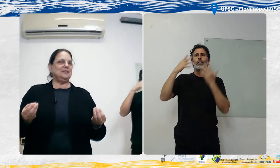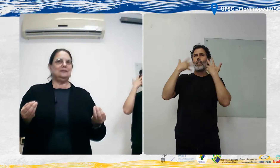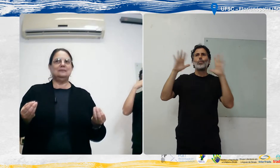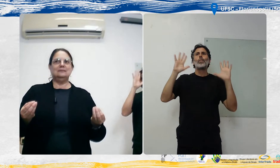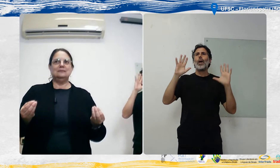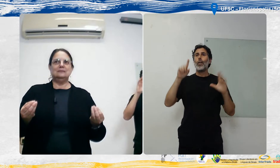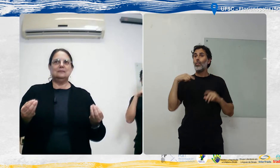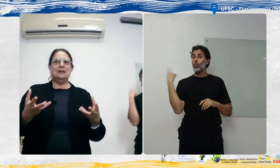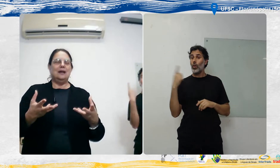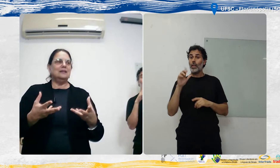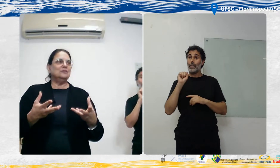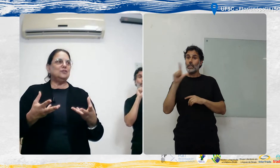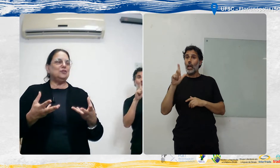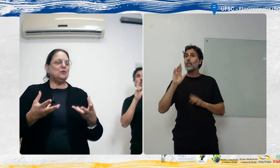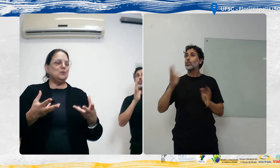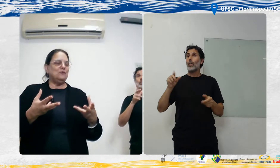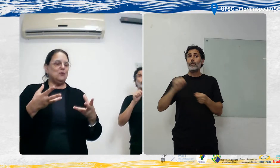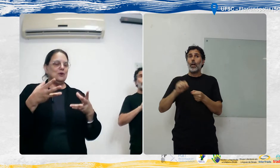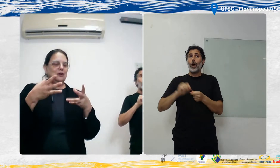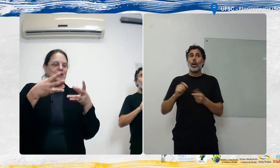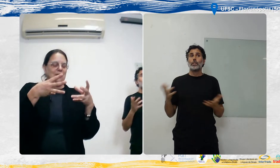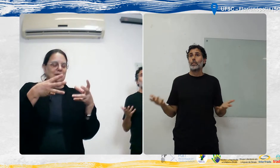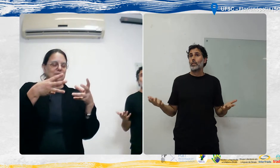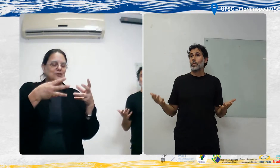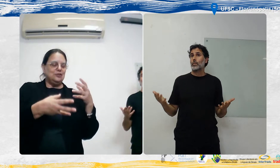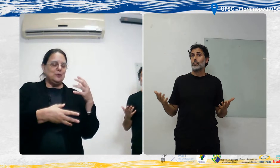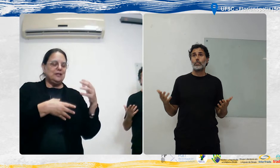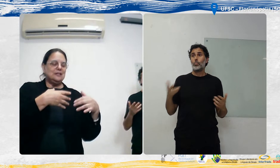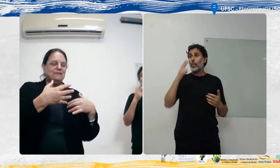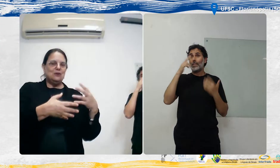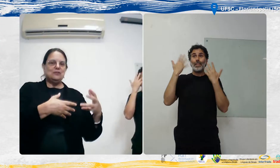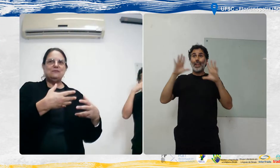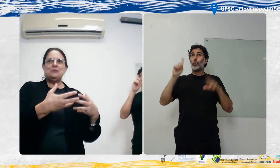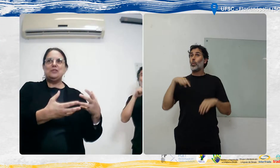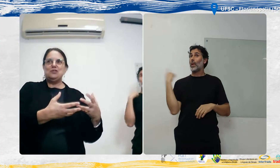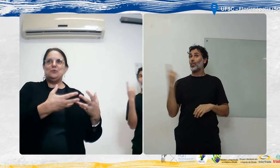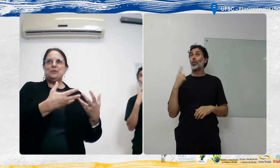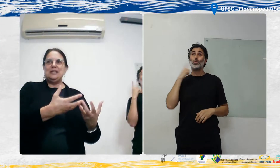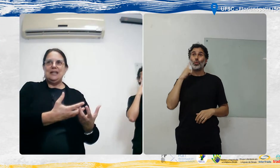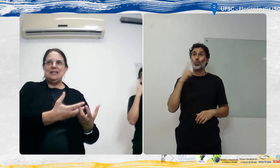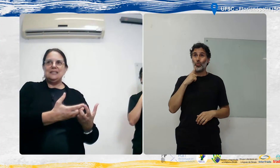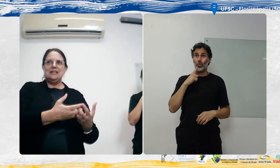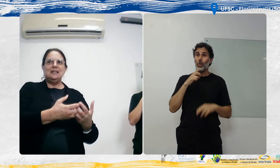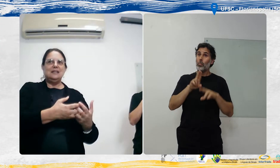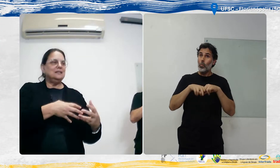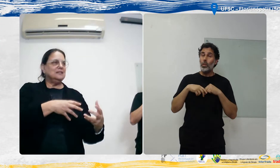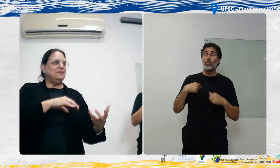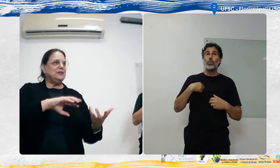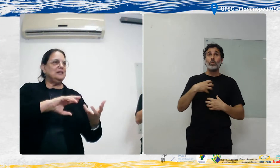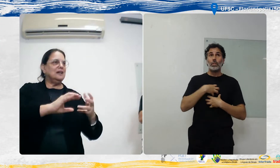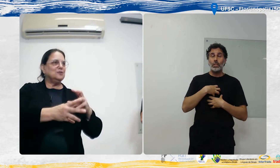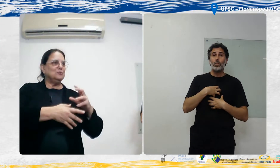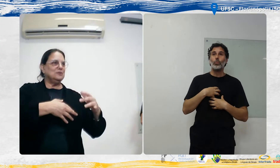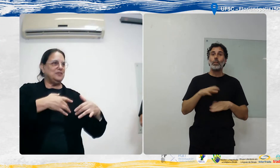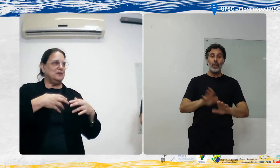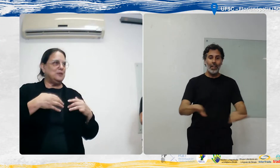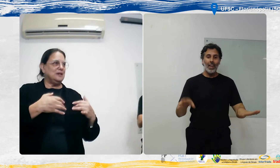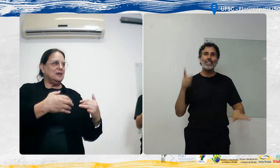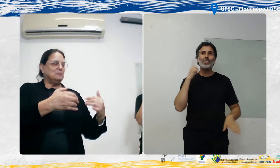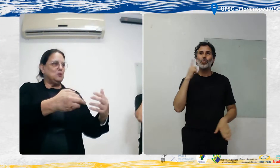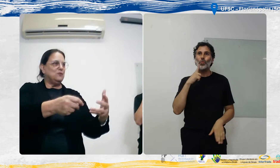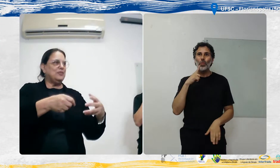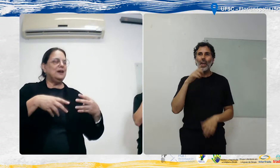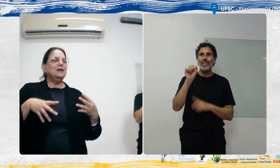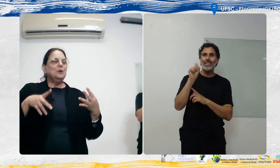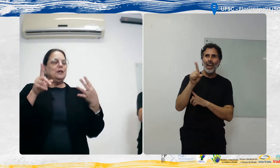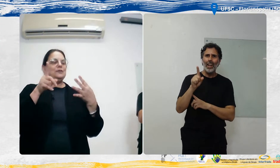language. And so for doing deaf philosophy with children in ASL, it's a very natural thing. We can kind of